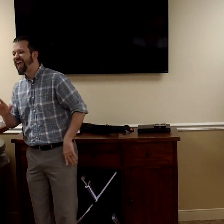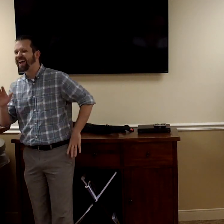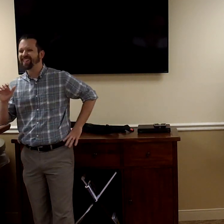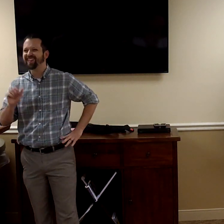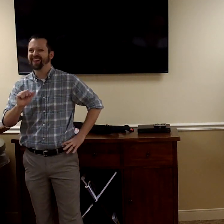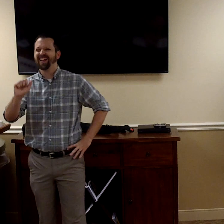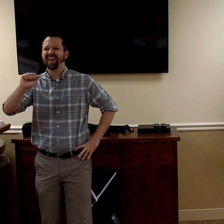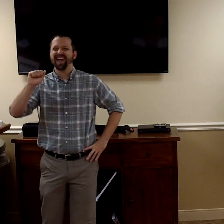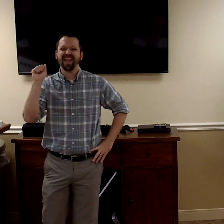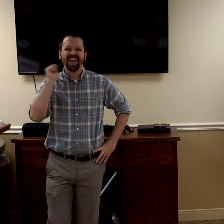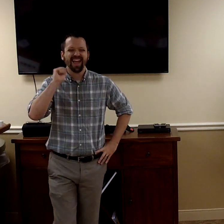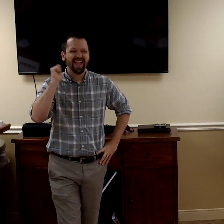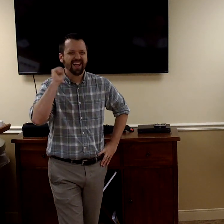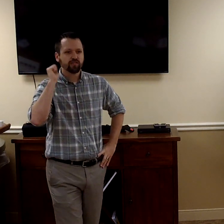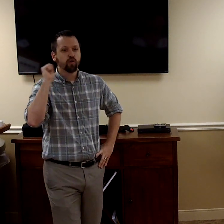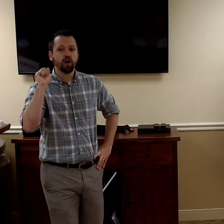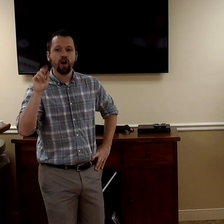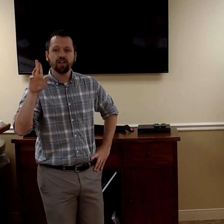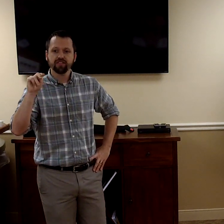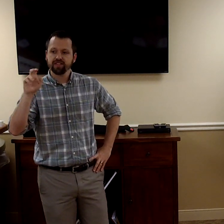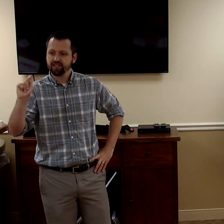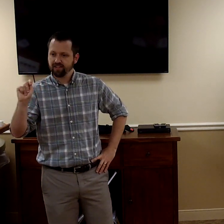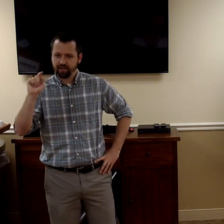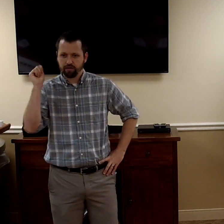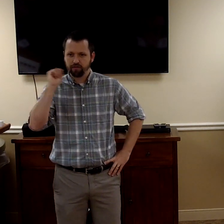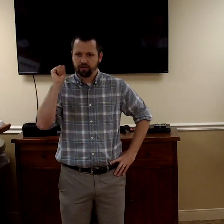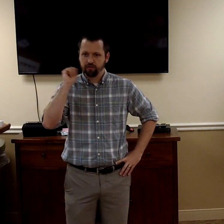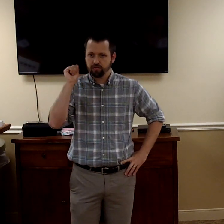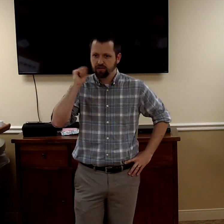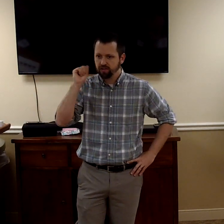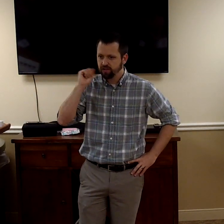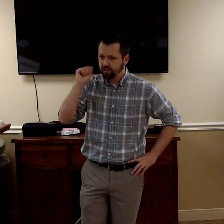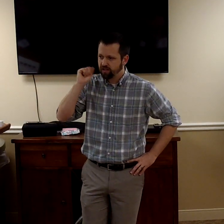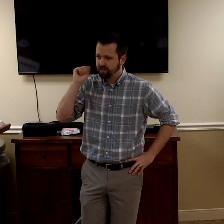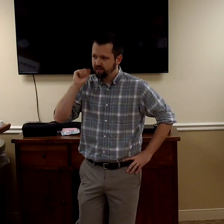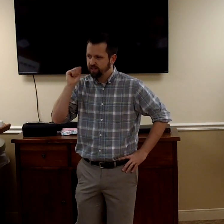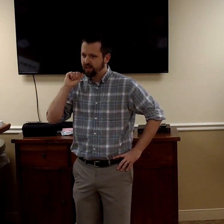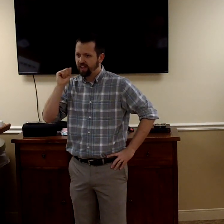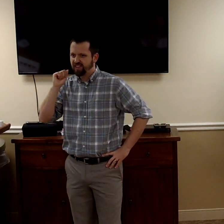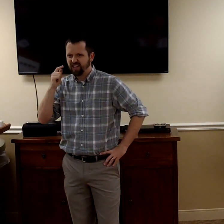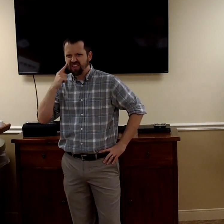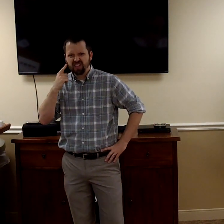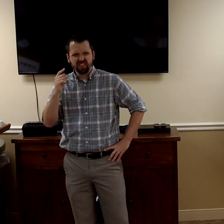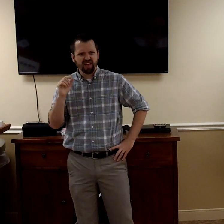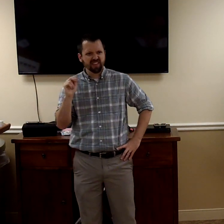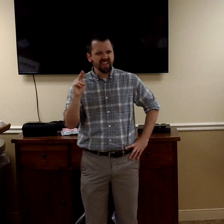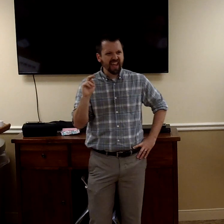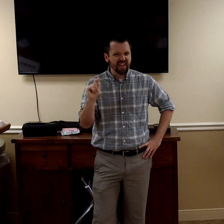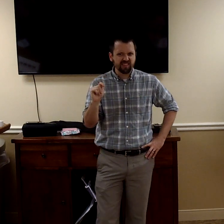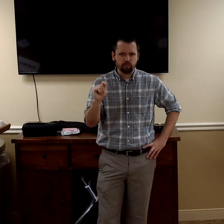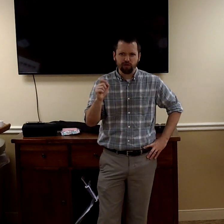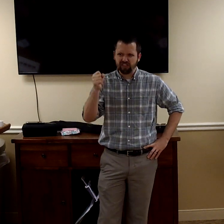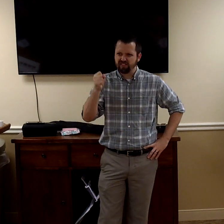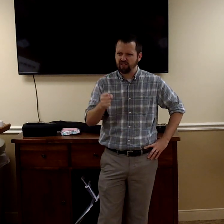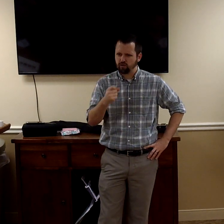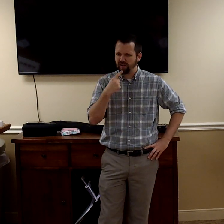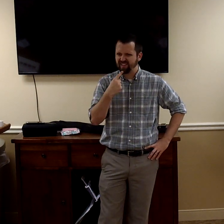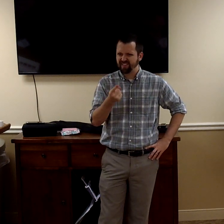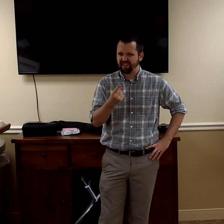Aunt or aunt, however you. I think aunt is more of a southern way to say it.